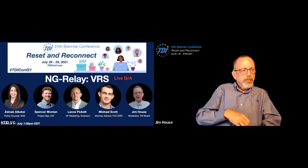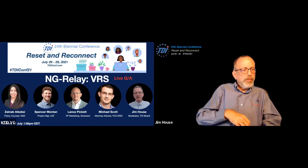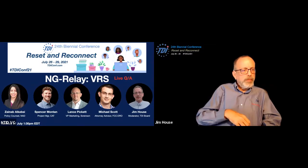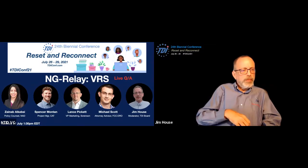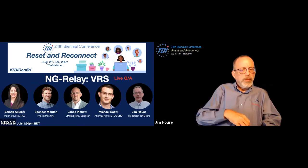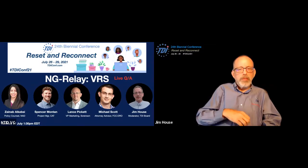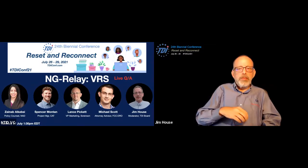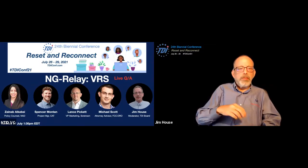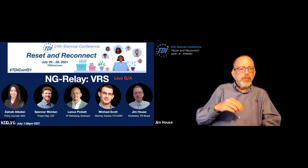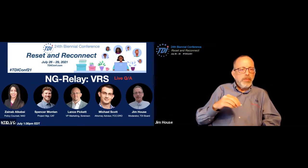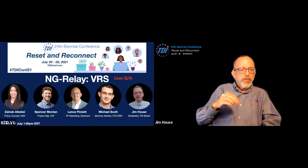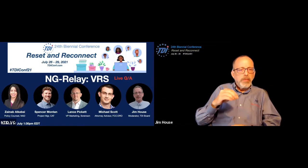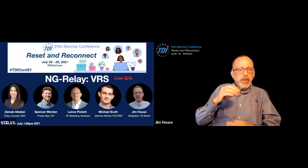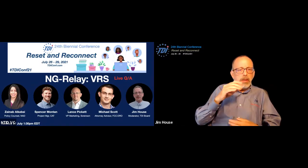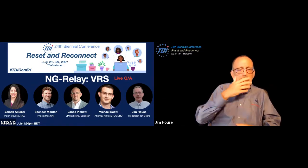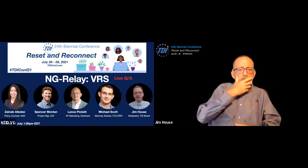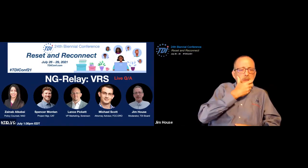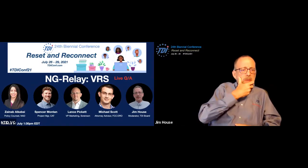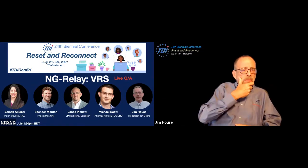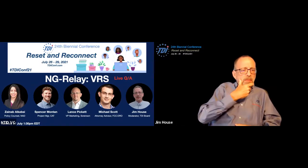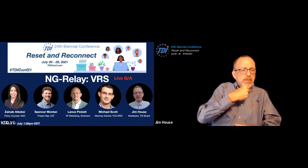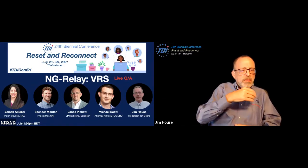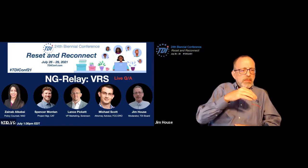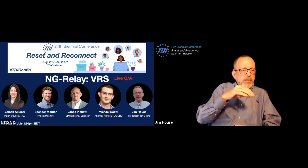temporary waivers would you like to keep?